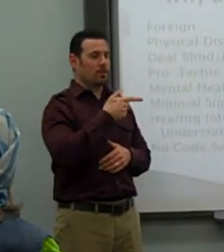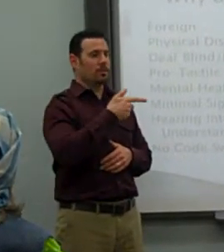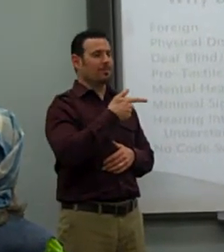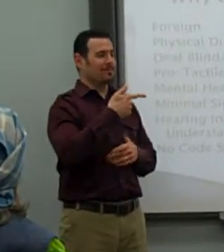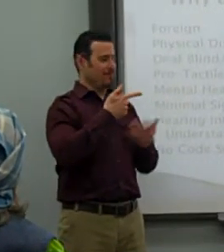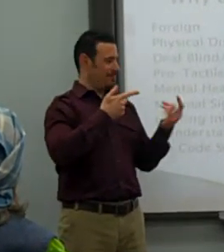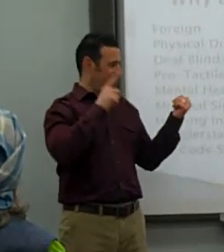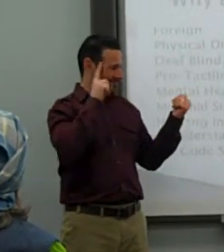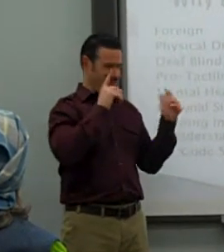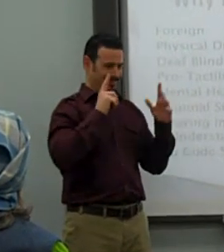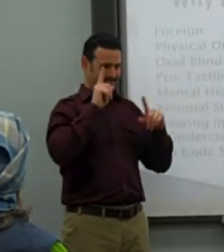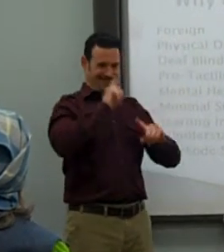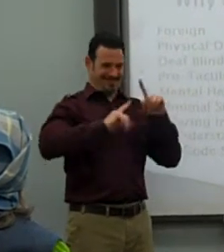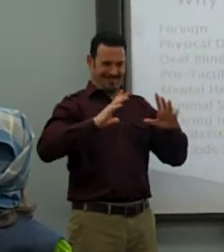age.